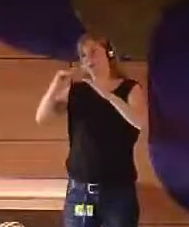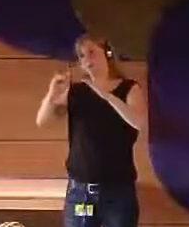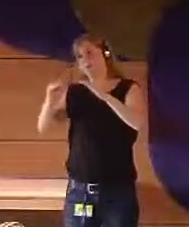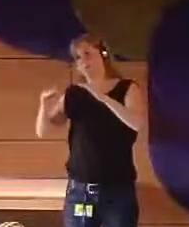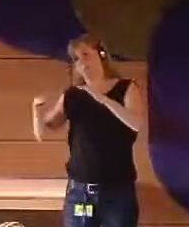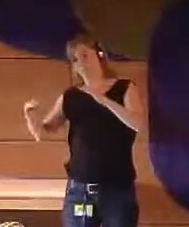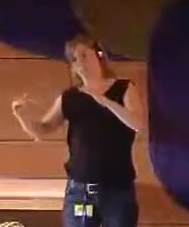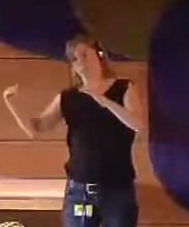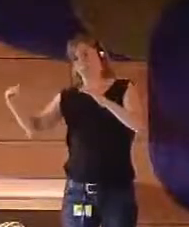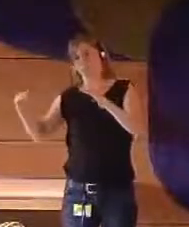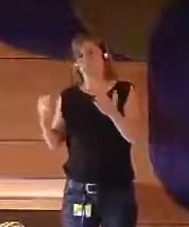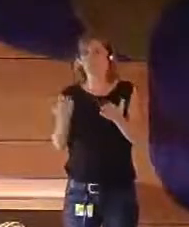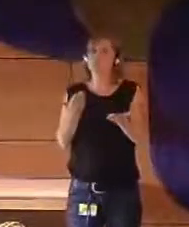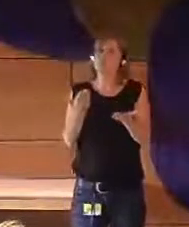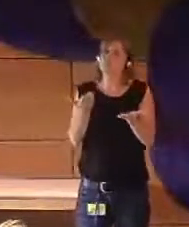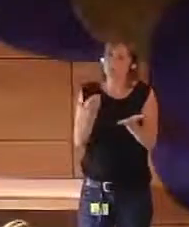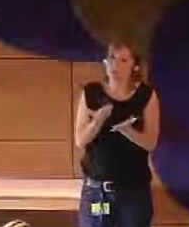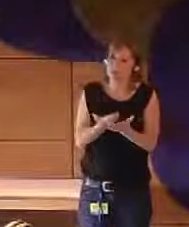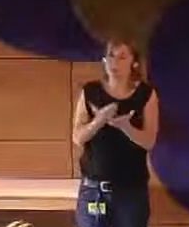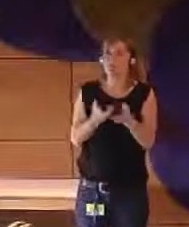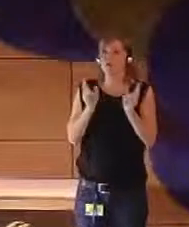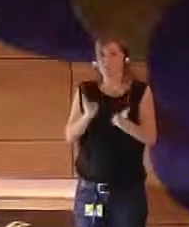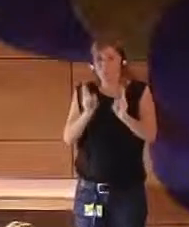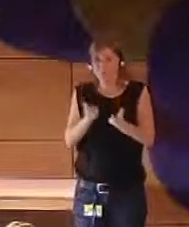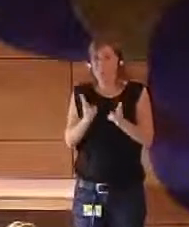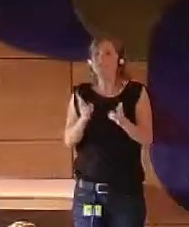be doing does this.